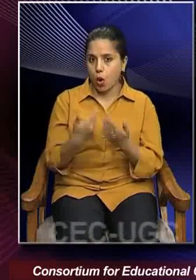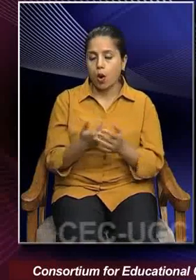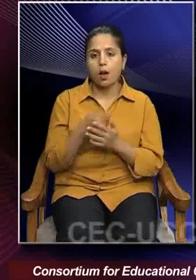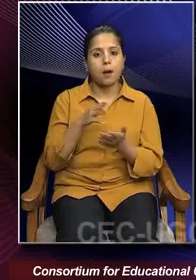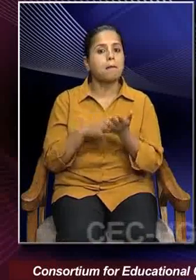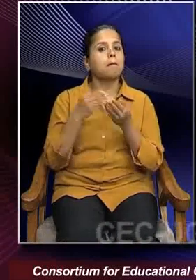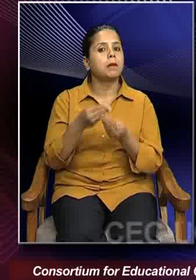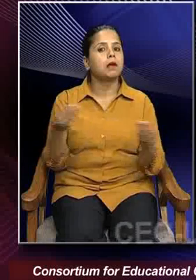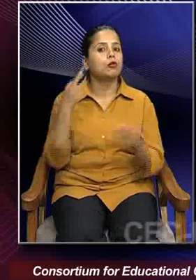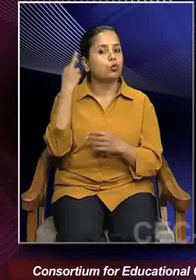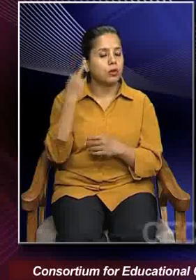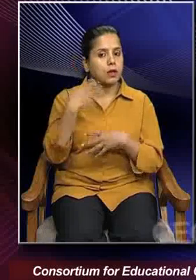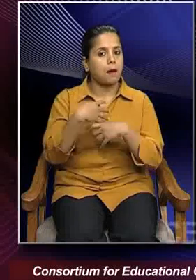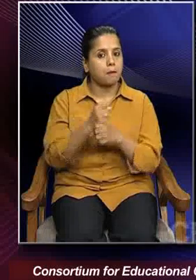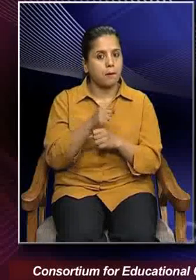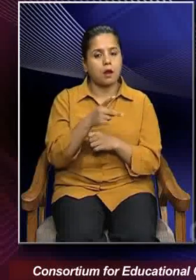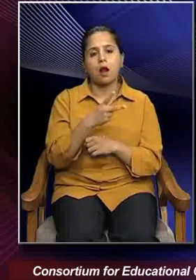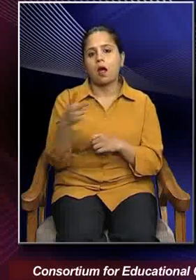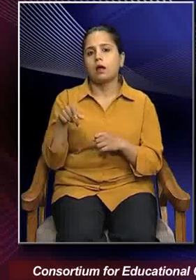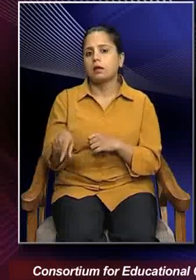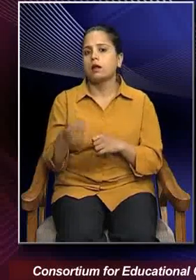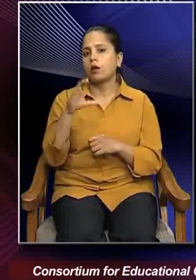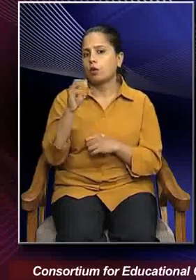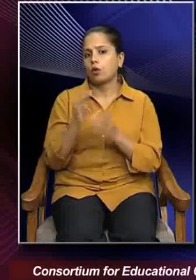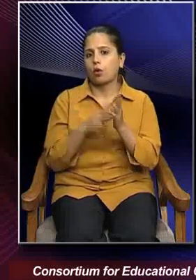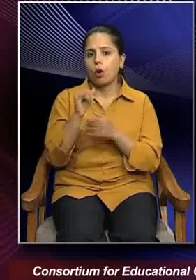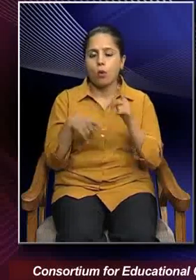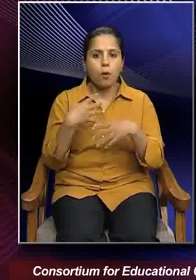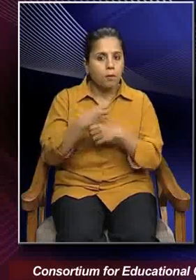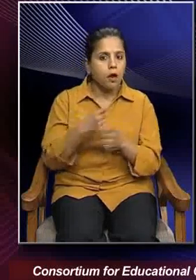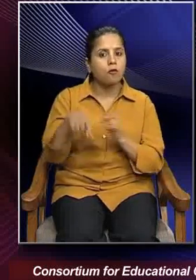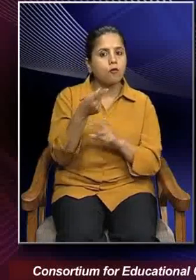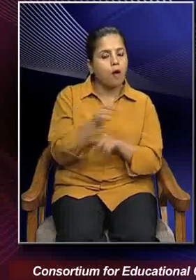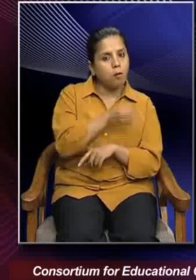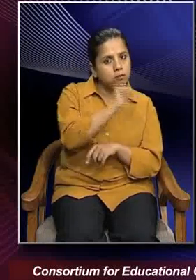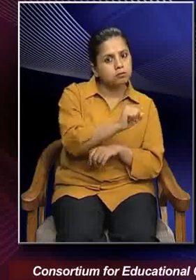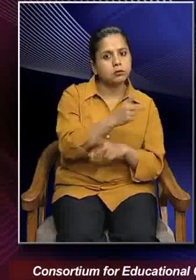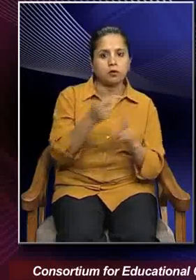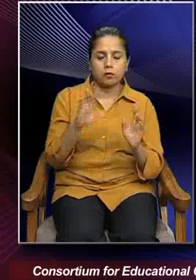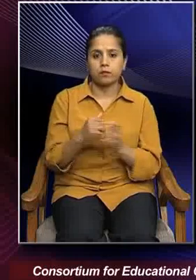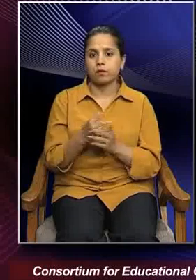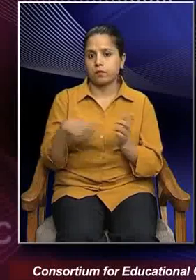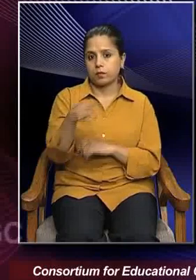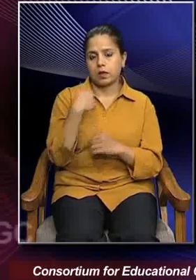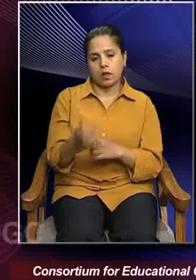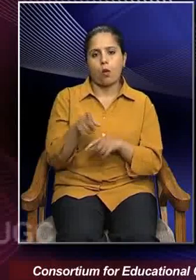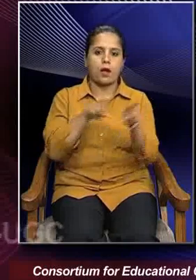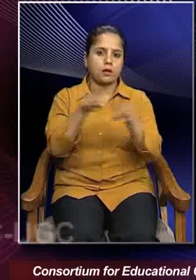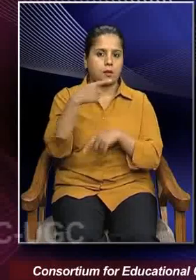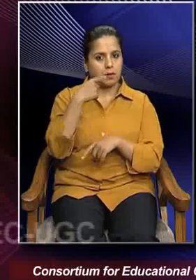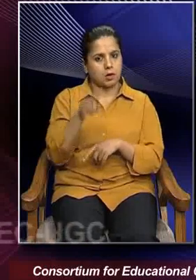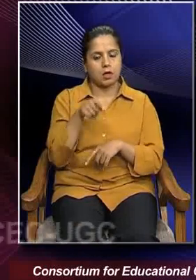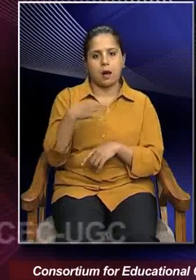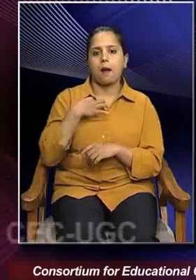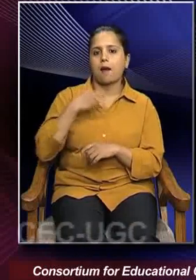material cause of other composite things produced from it. And here we took an example of a